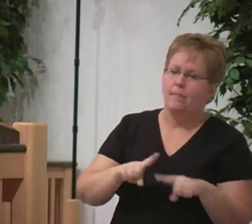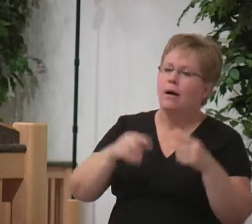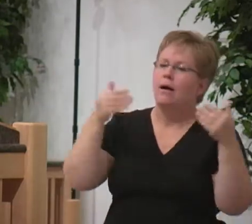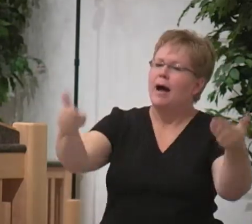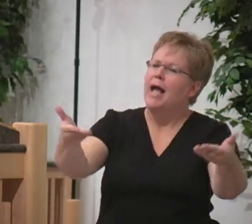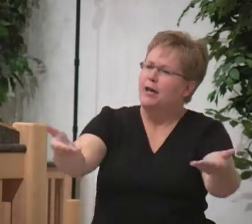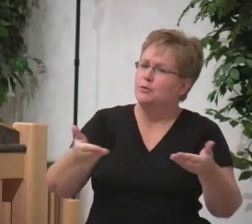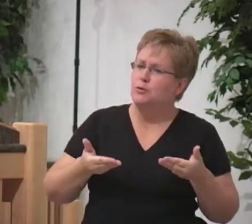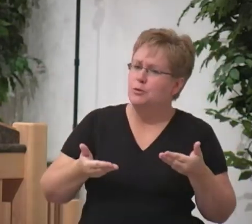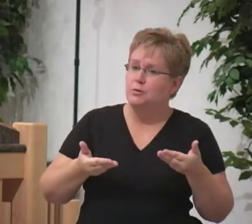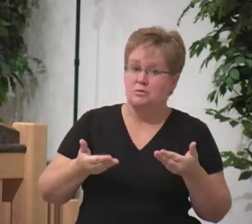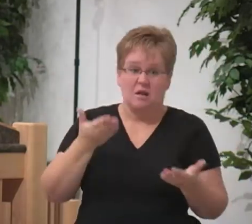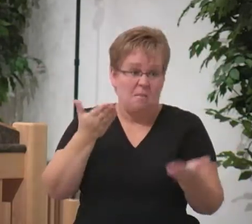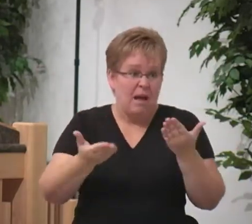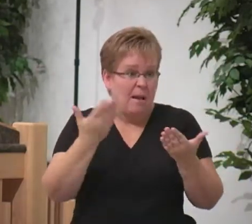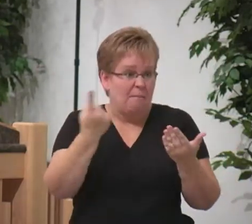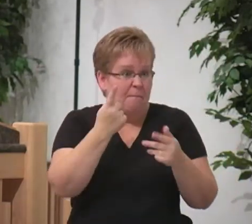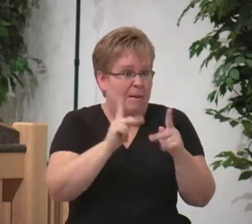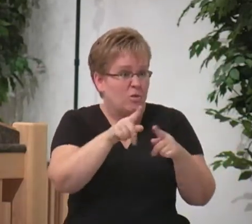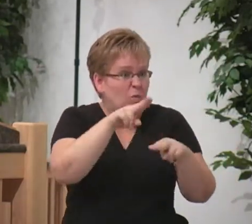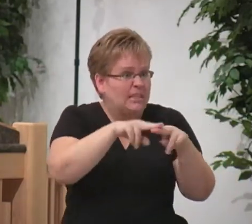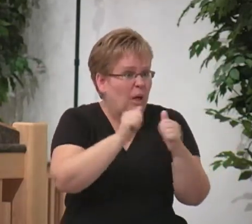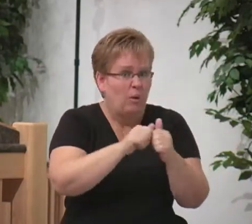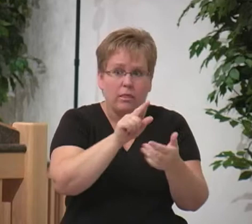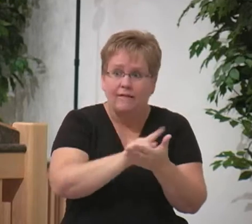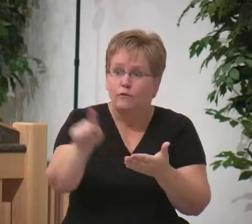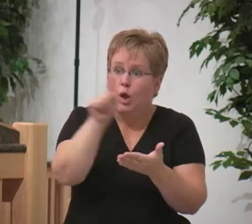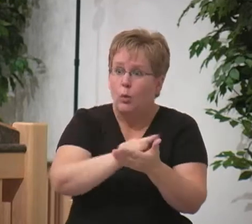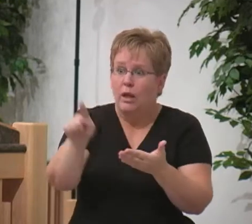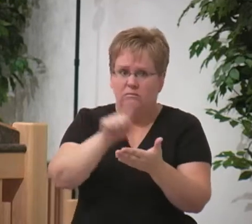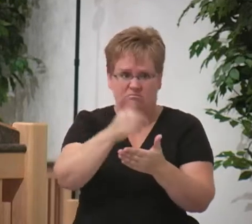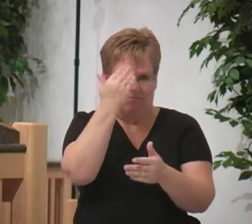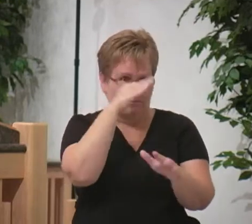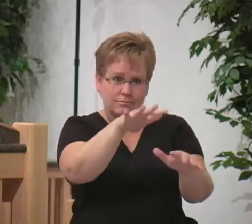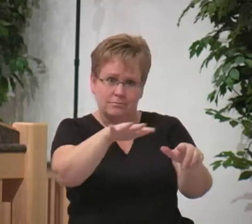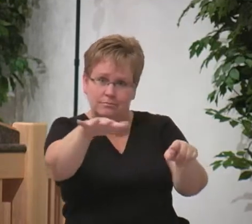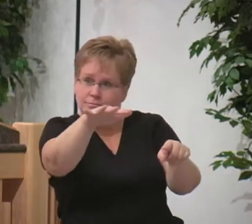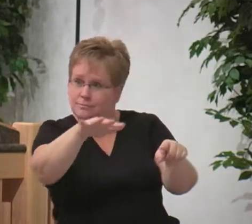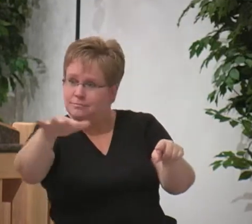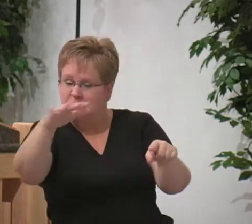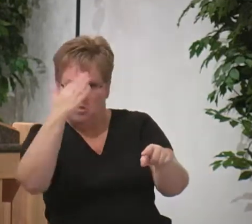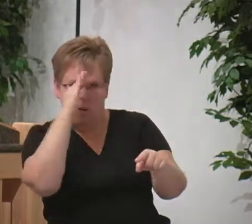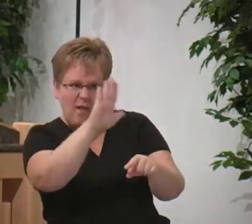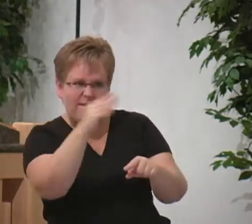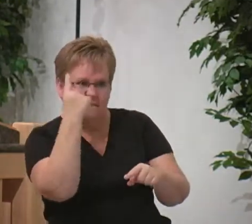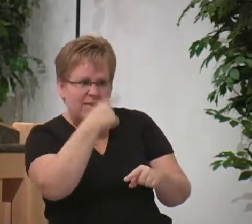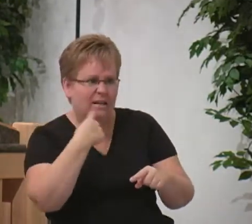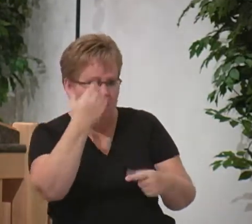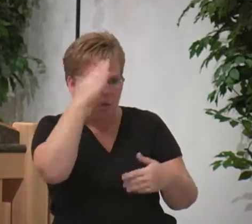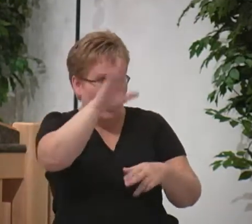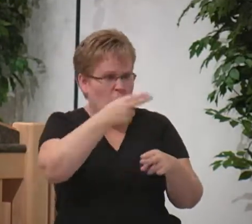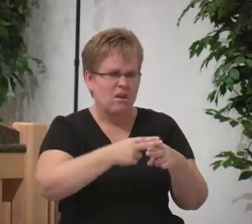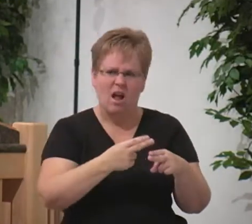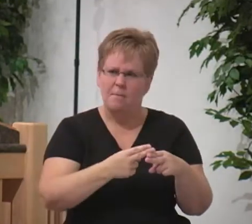it's someone who you've seen week after week after week worshiping. You know their face, but you don't know their name. Ask them their